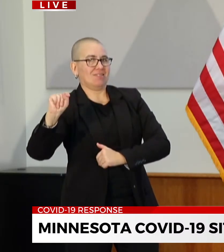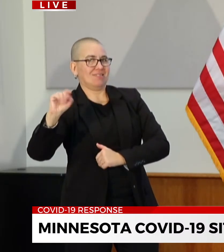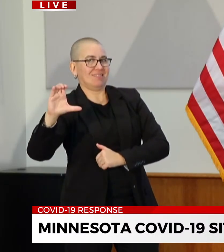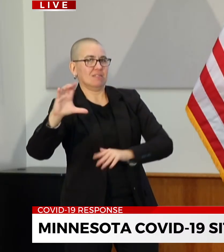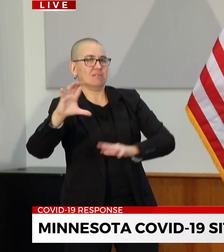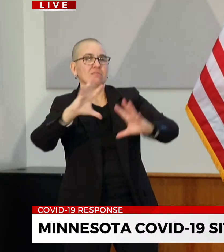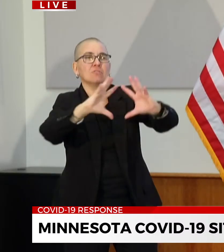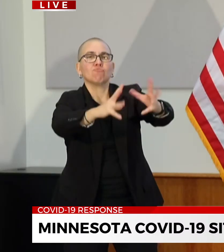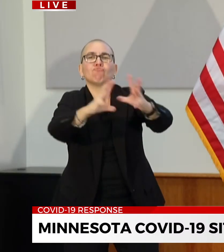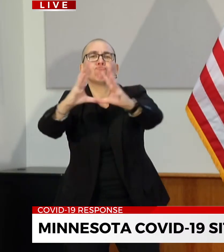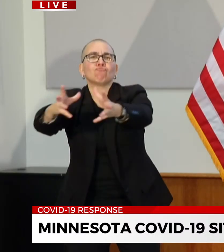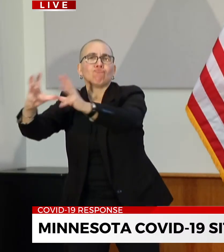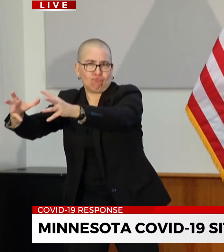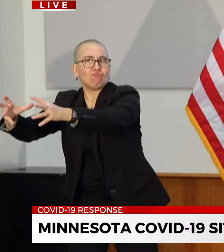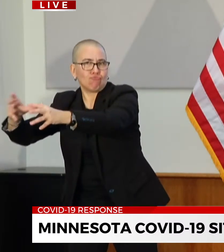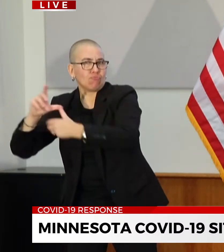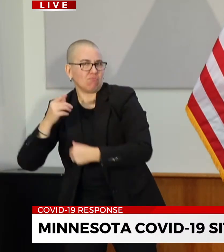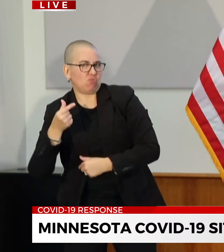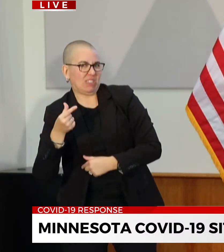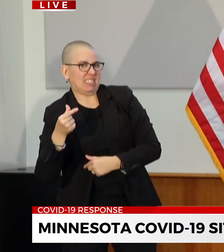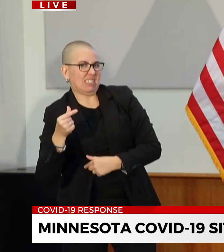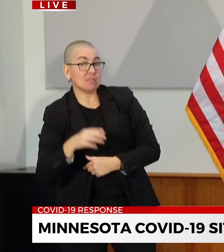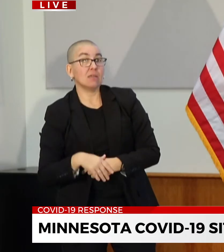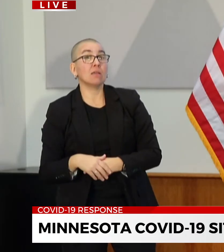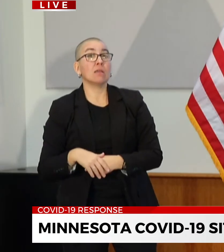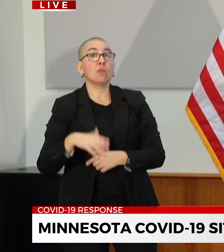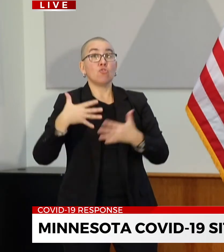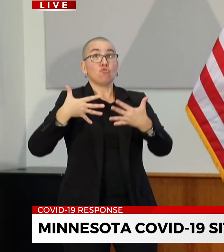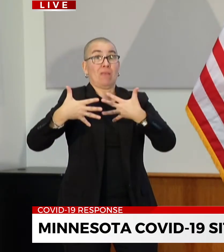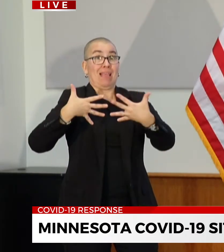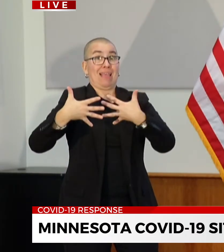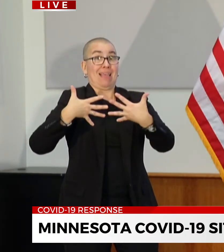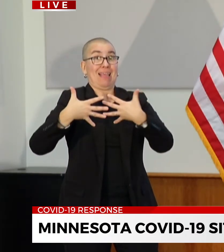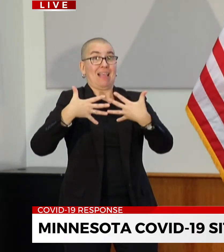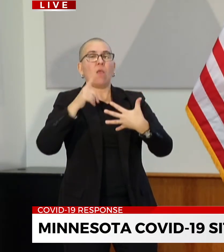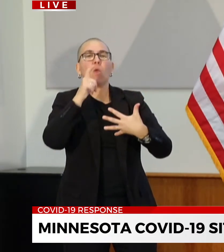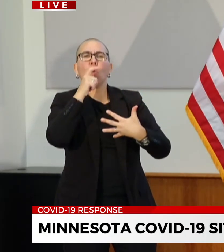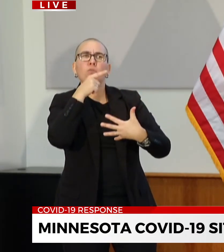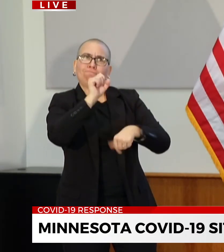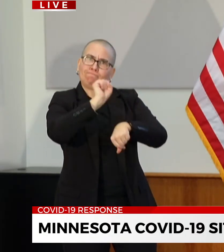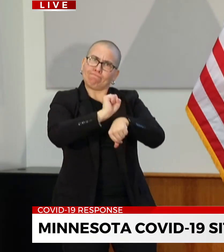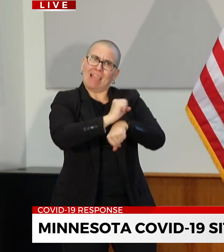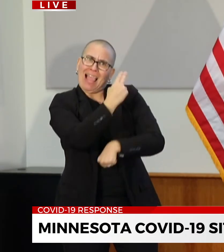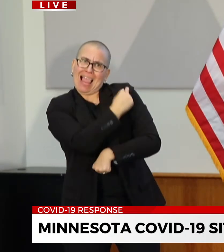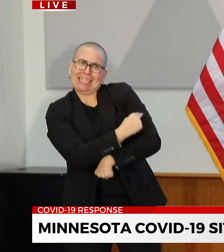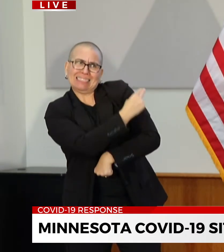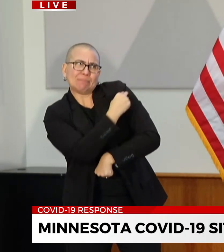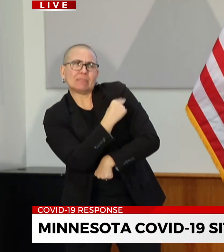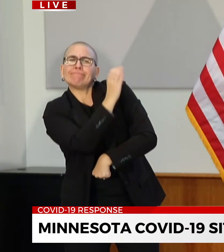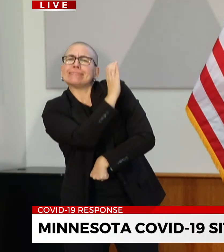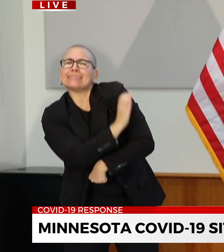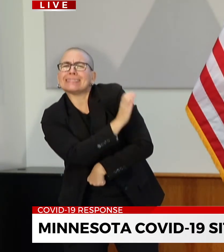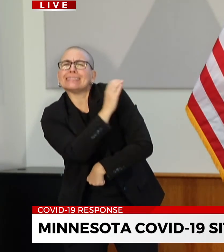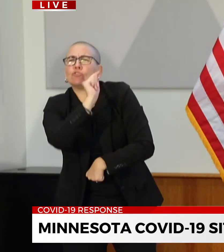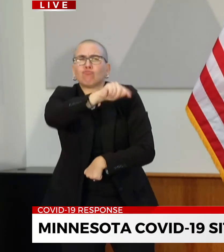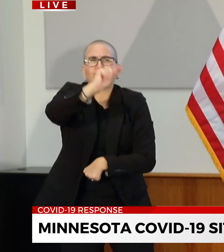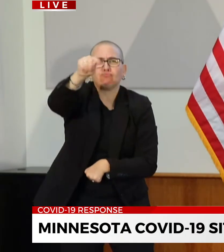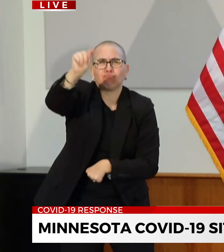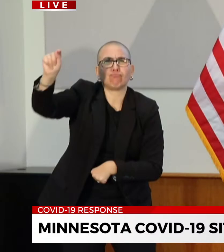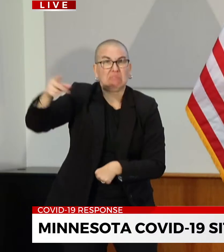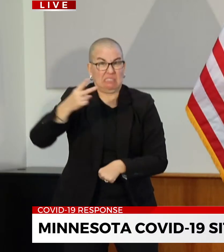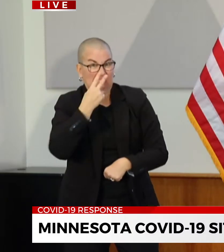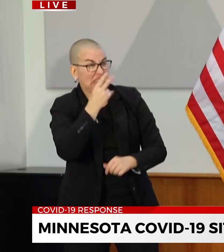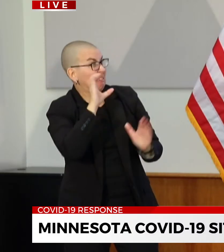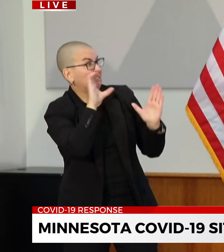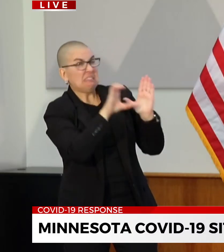work in acute care settings. But you can just see there the rise in cases among healthcare workers, generally reflecting the same shape